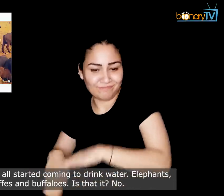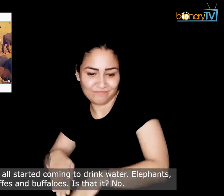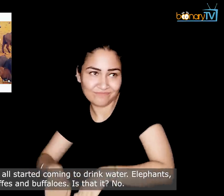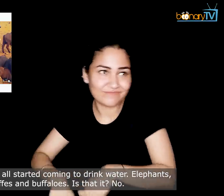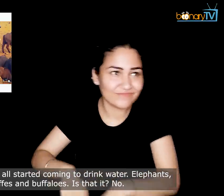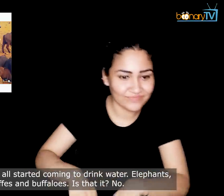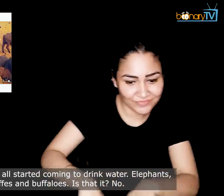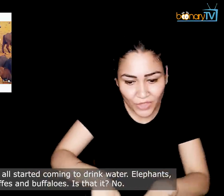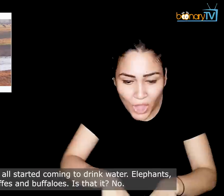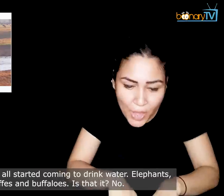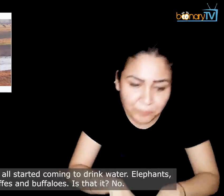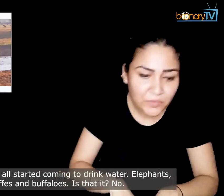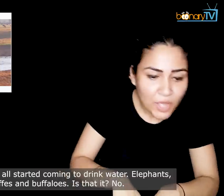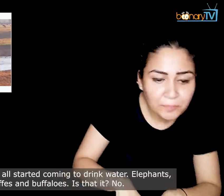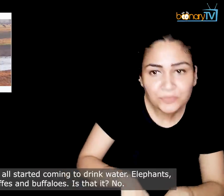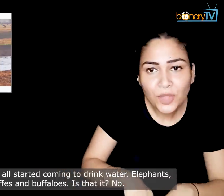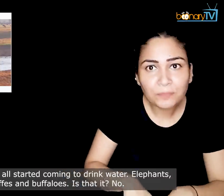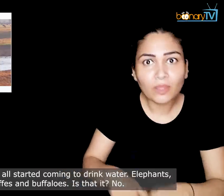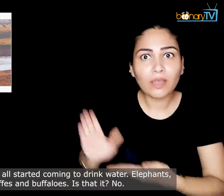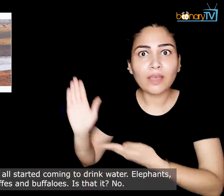all started coming to drink water.